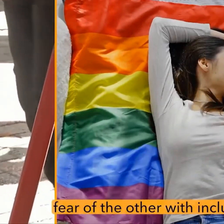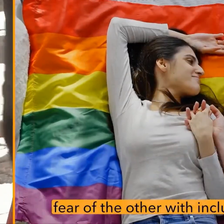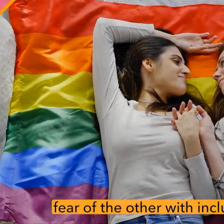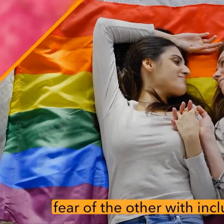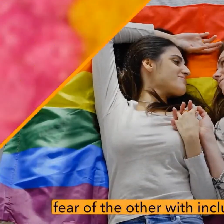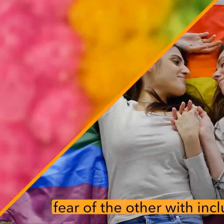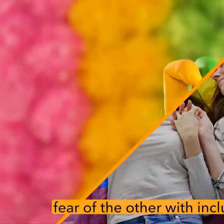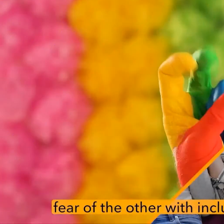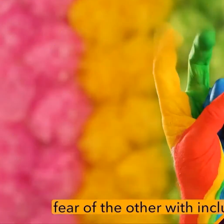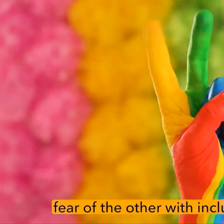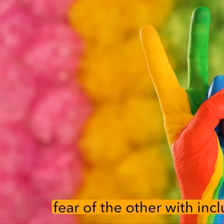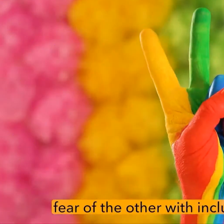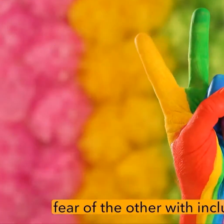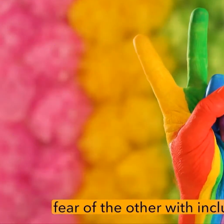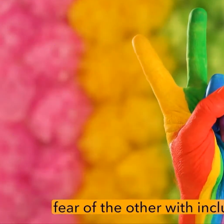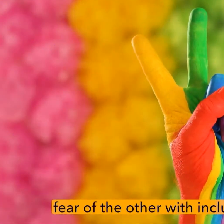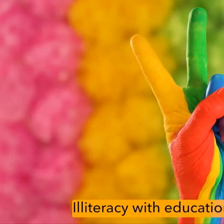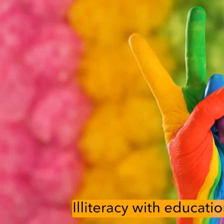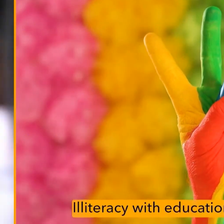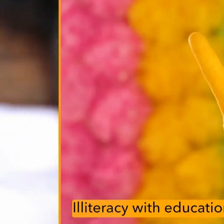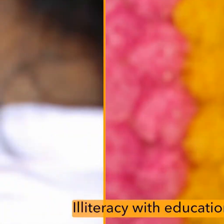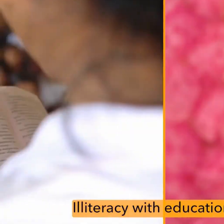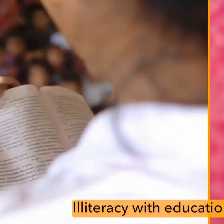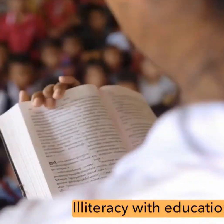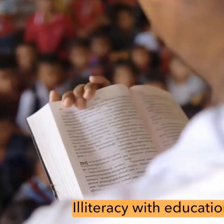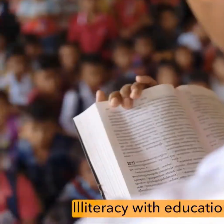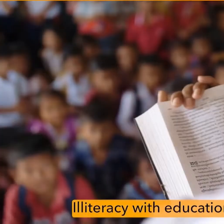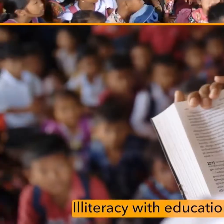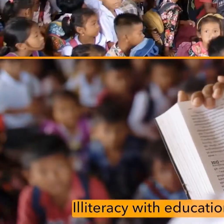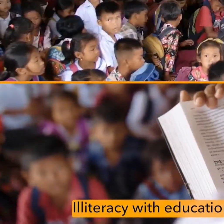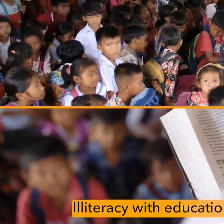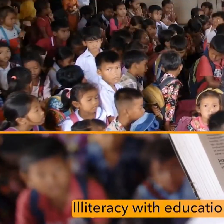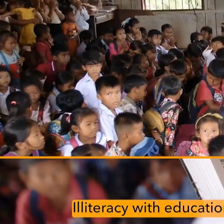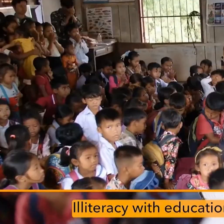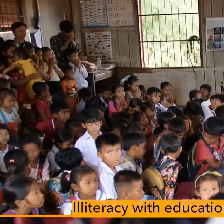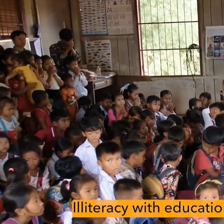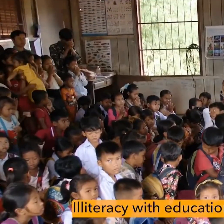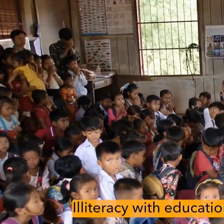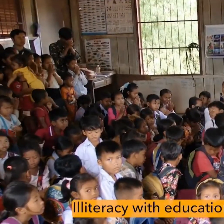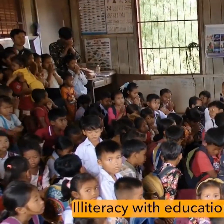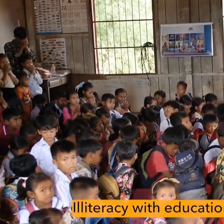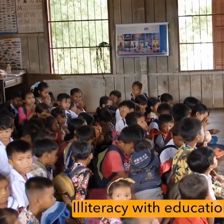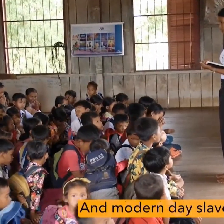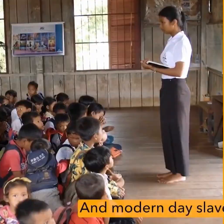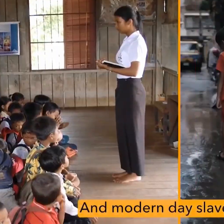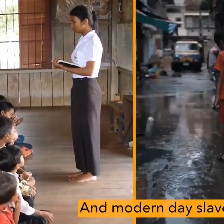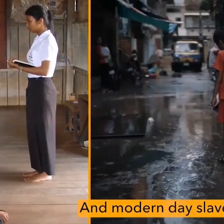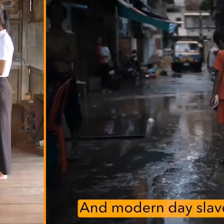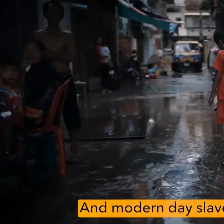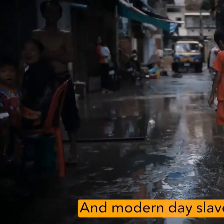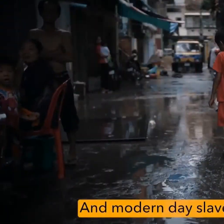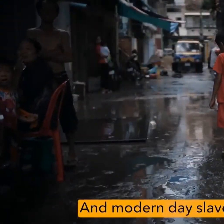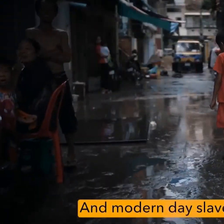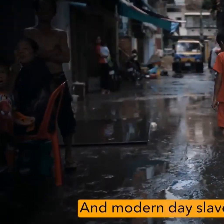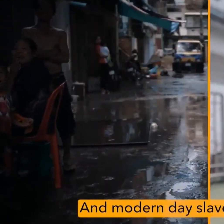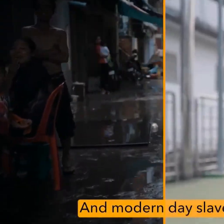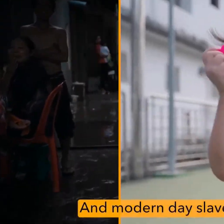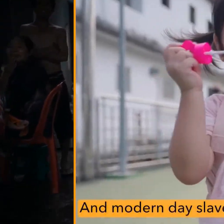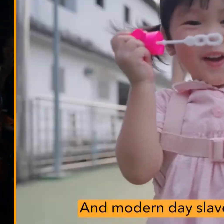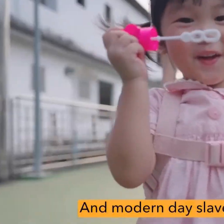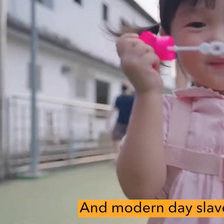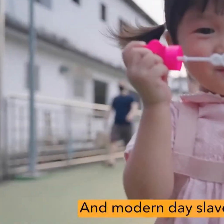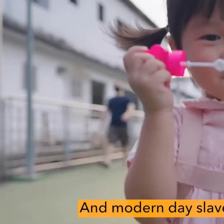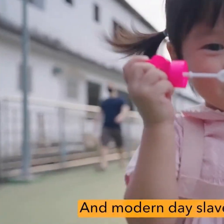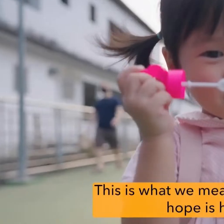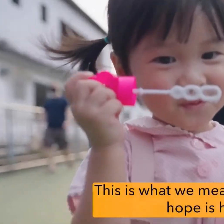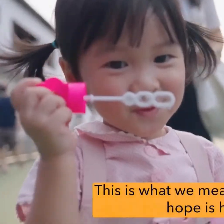the other with inclusion and affirmation, illiteracy with education and opportunity, and modern-day slavery